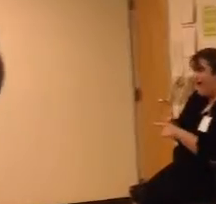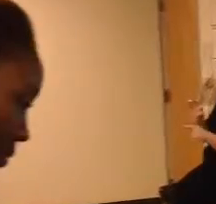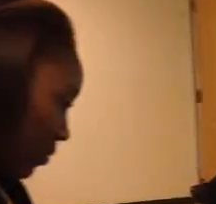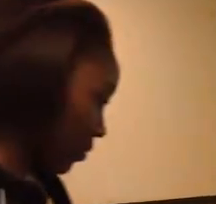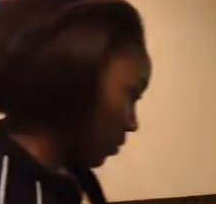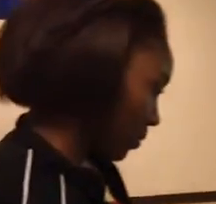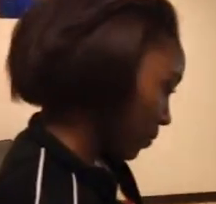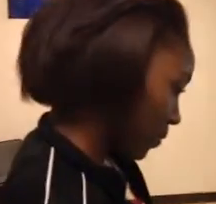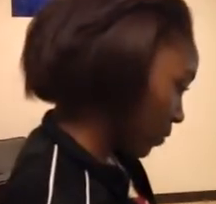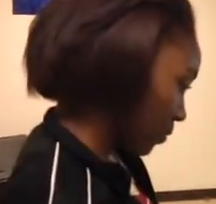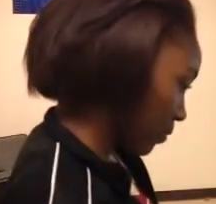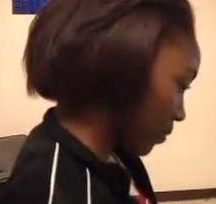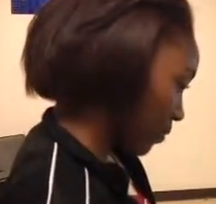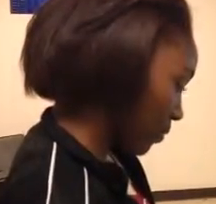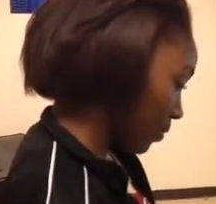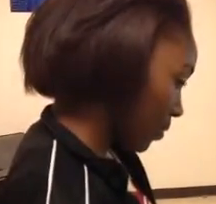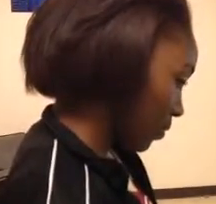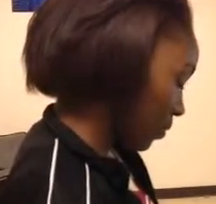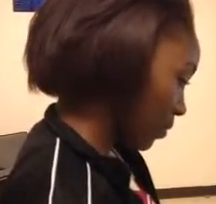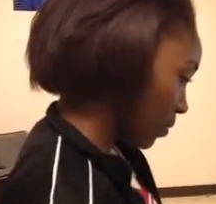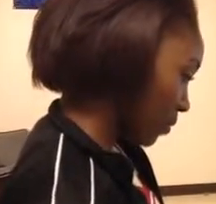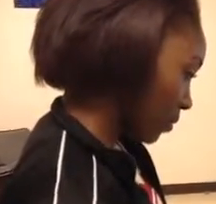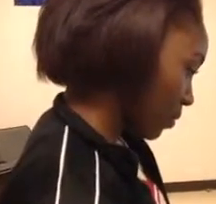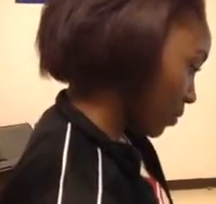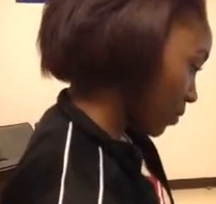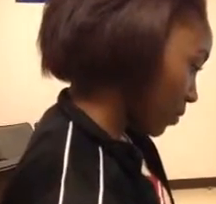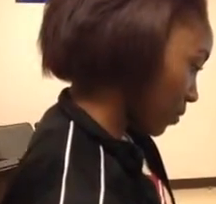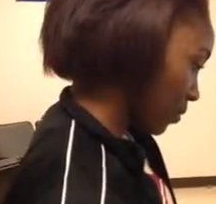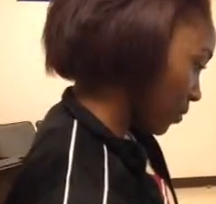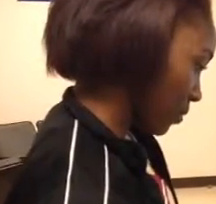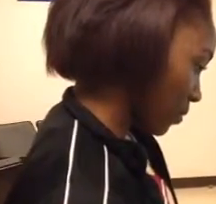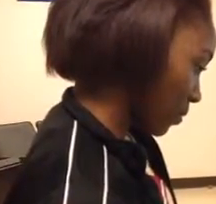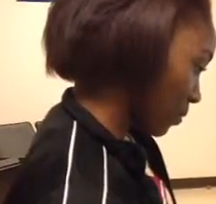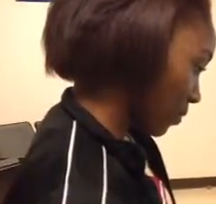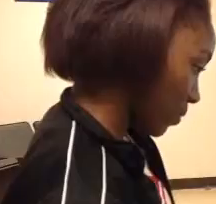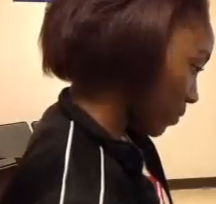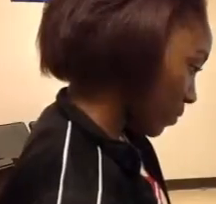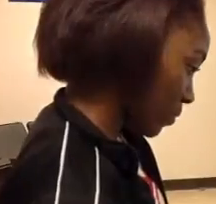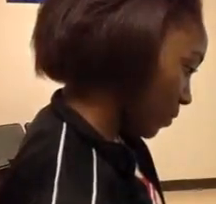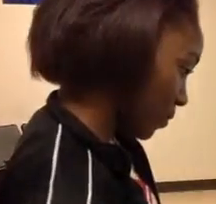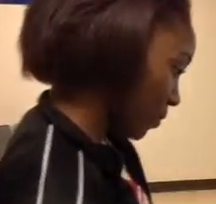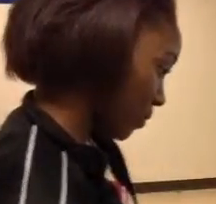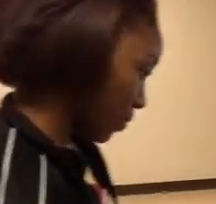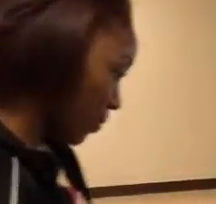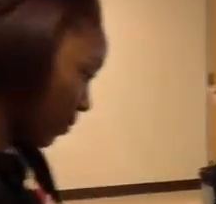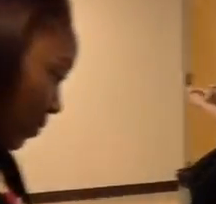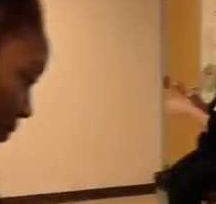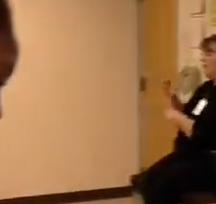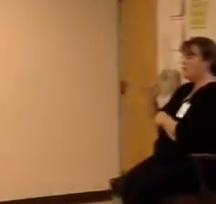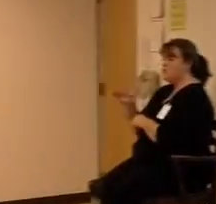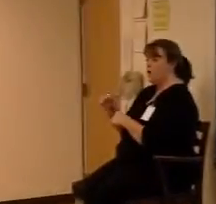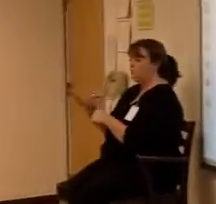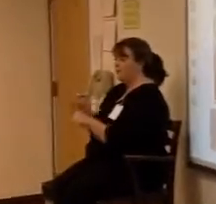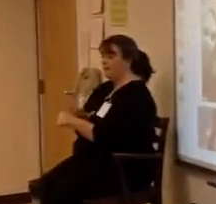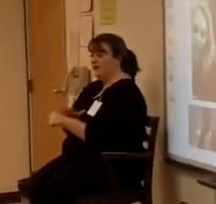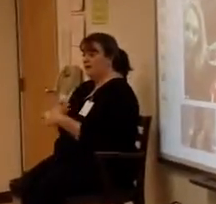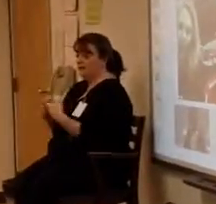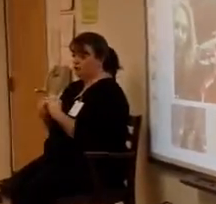back or when you leave at the end of the day, your car is completely charged home. Very slowly, you'll see them being